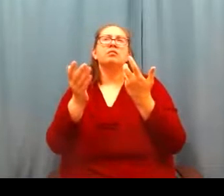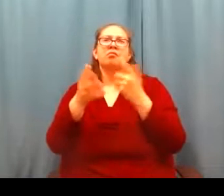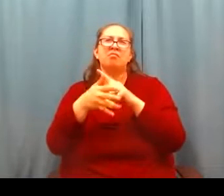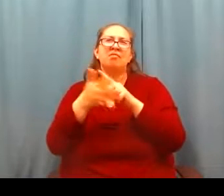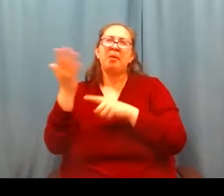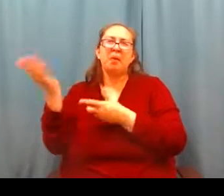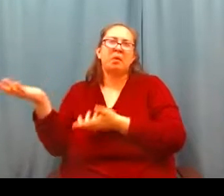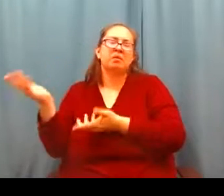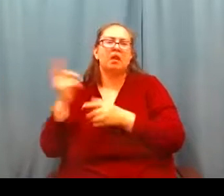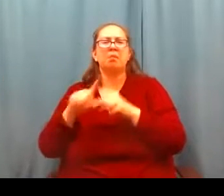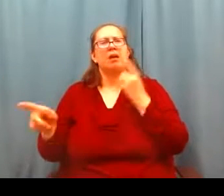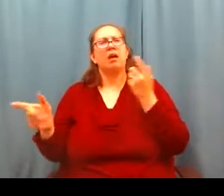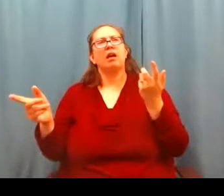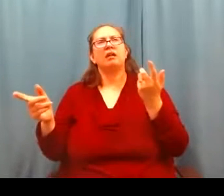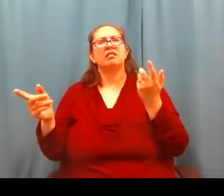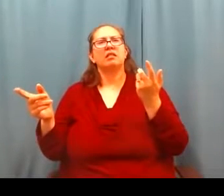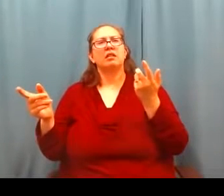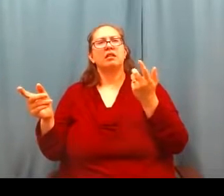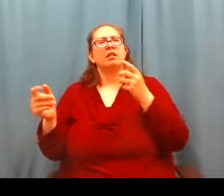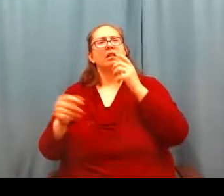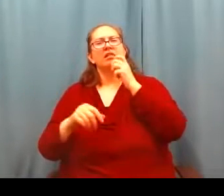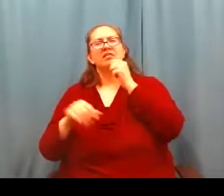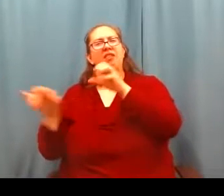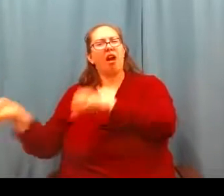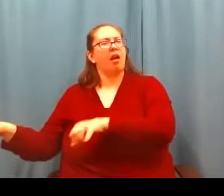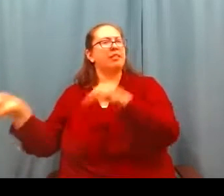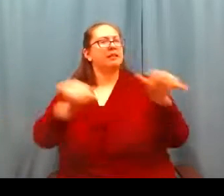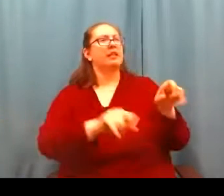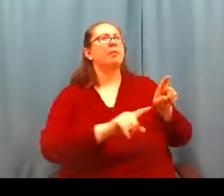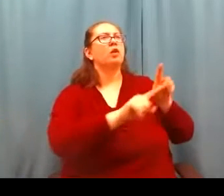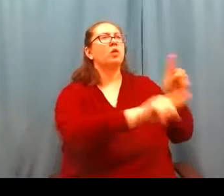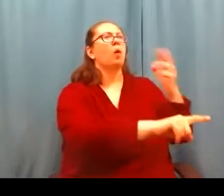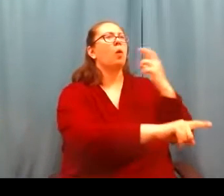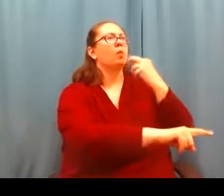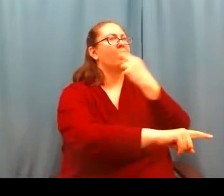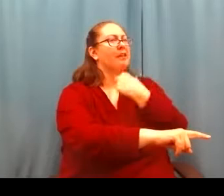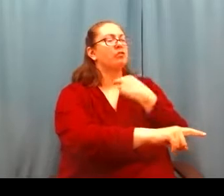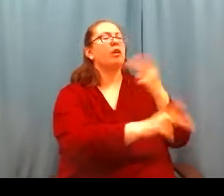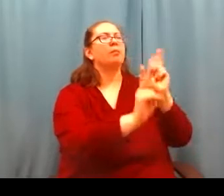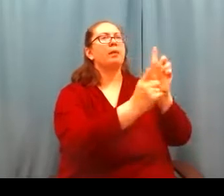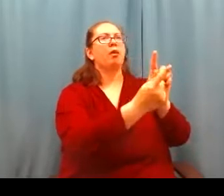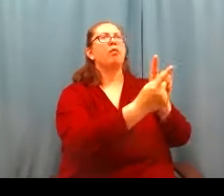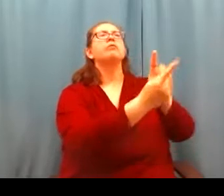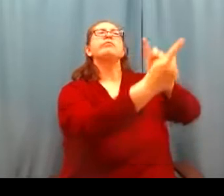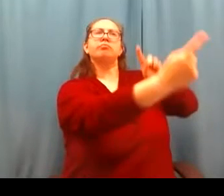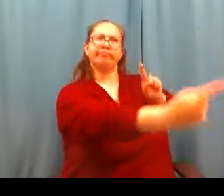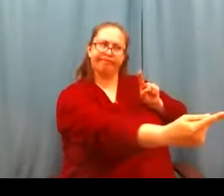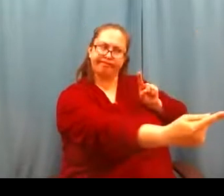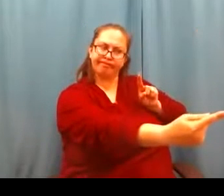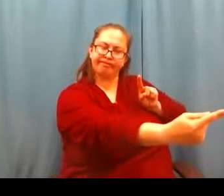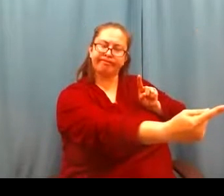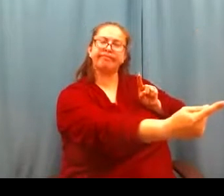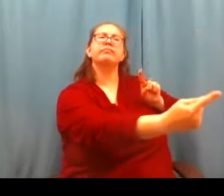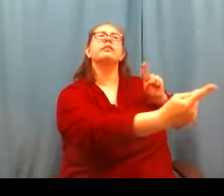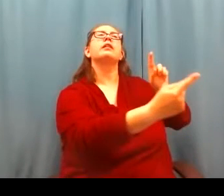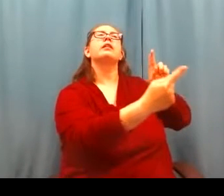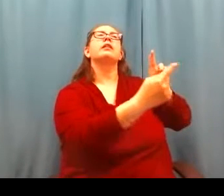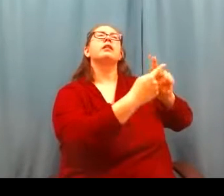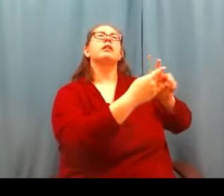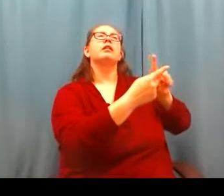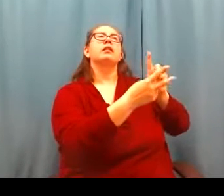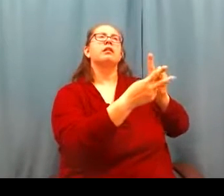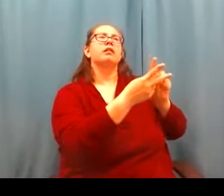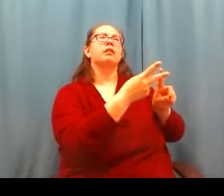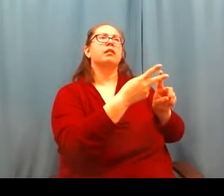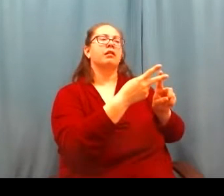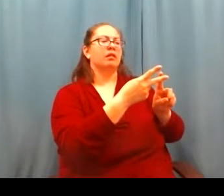I don't think that's like going to a restaurant where people are socially distanced, where folks are generally at